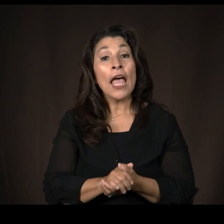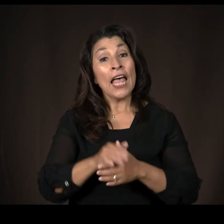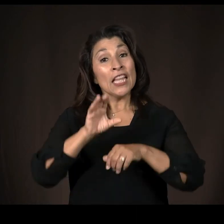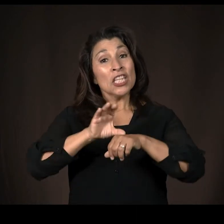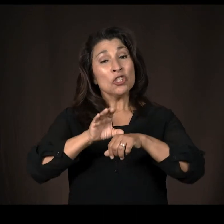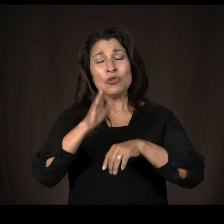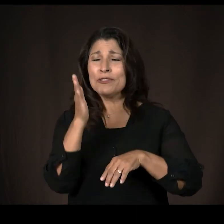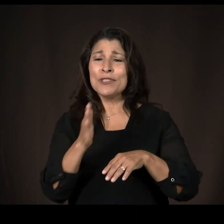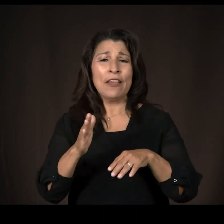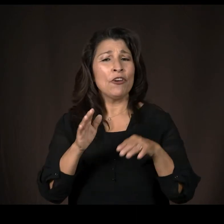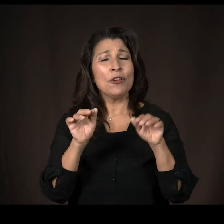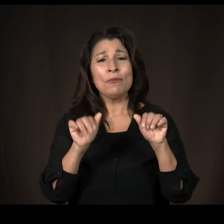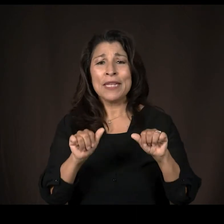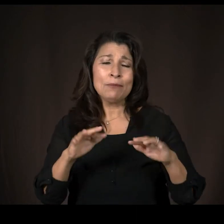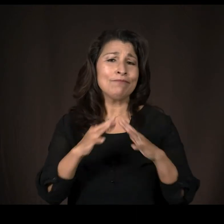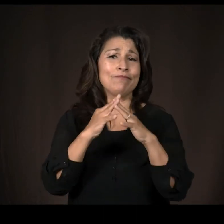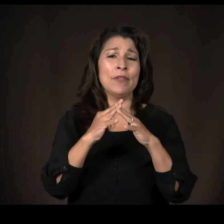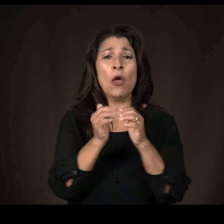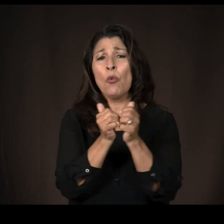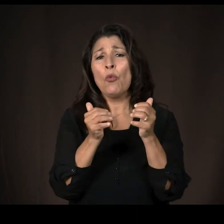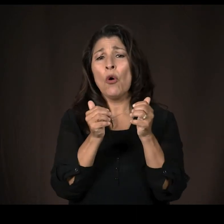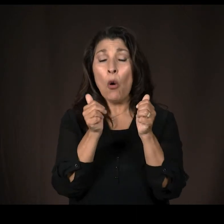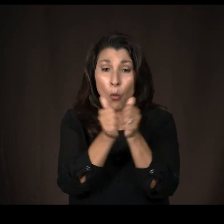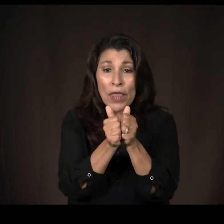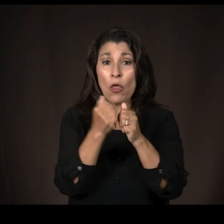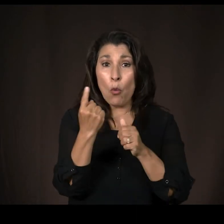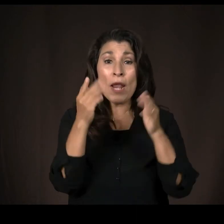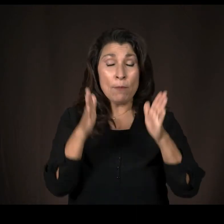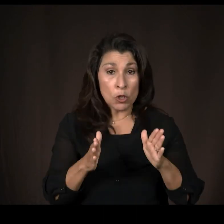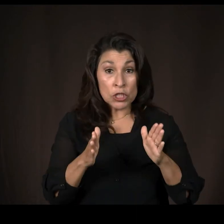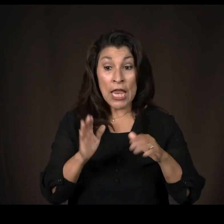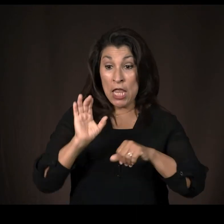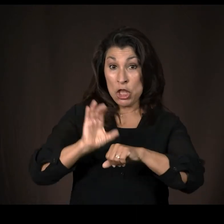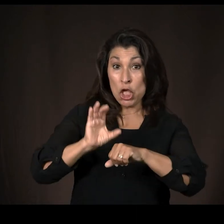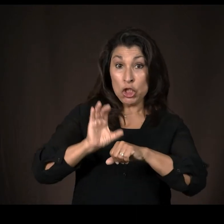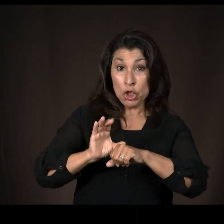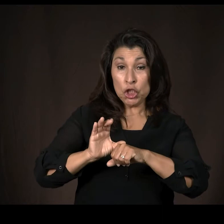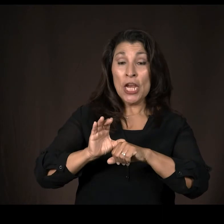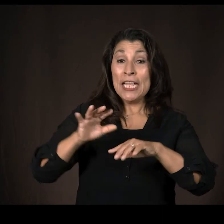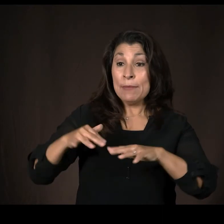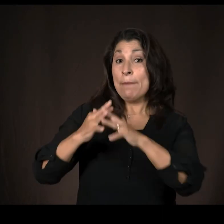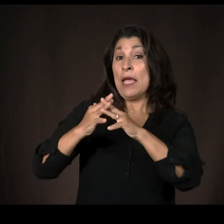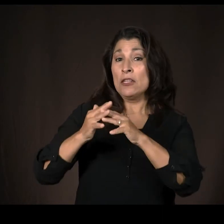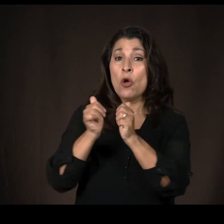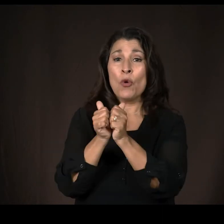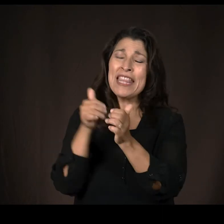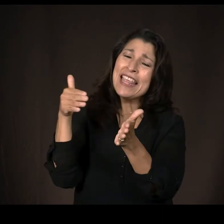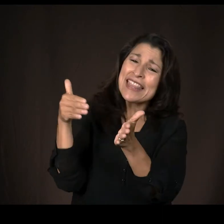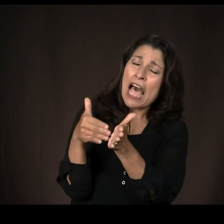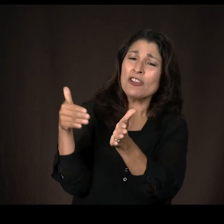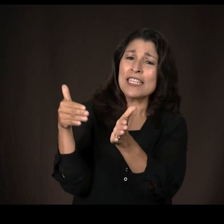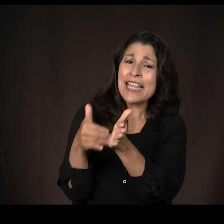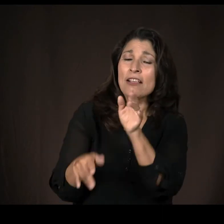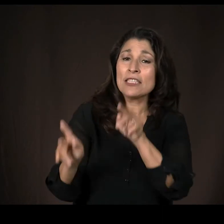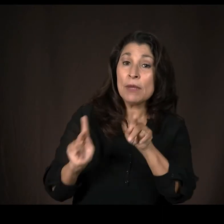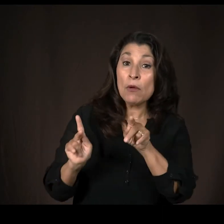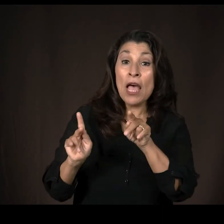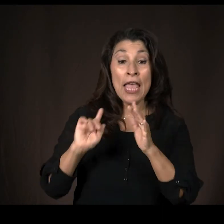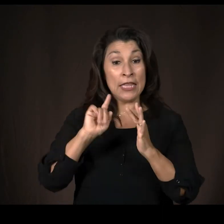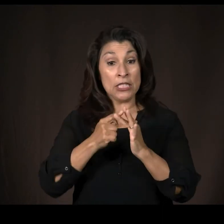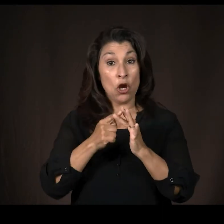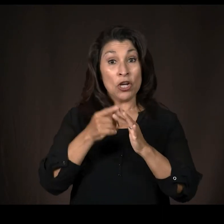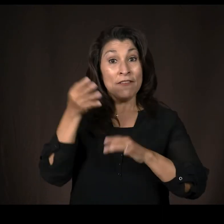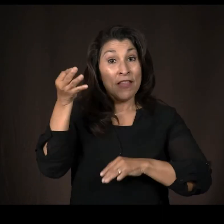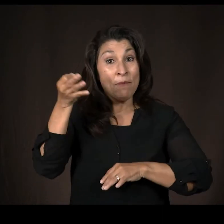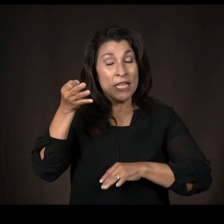This church would have never been built by one person. It's been built by thousands and thousands and thousands of people. Now, at the start of this message, I